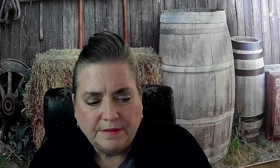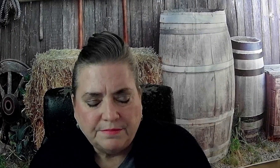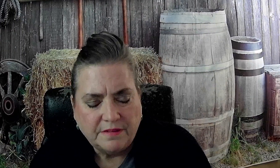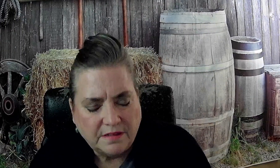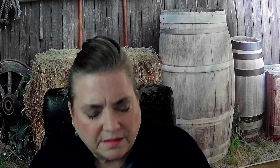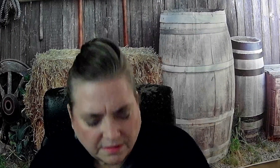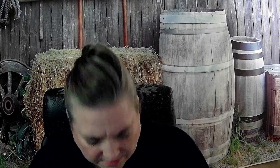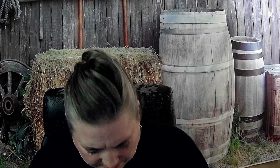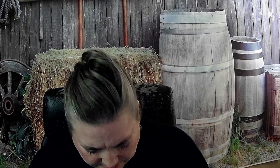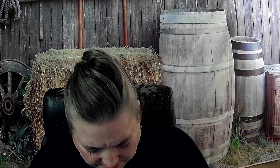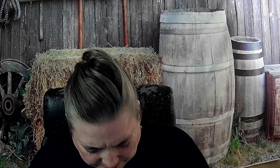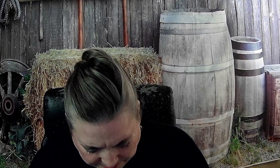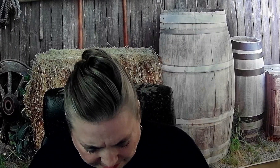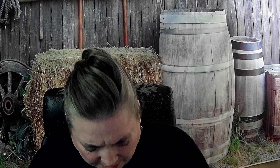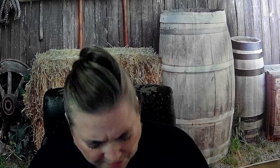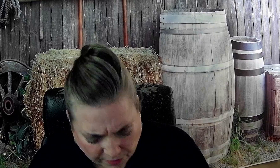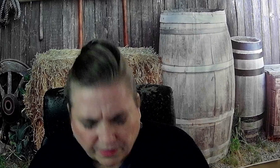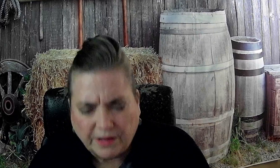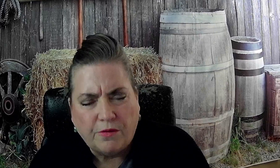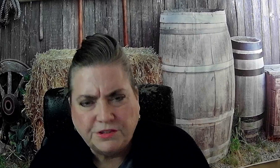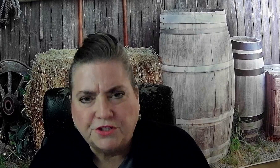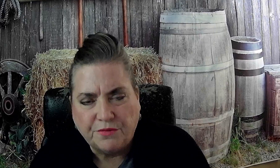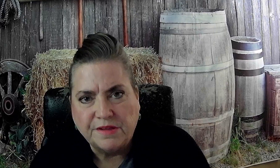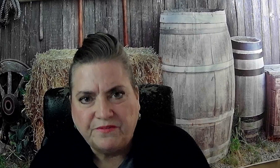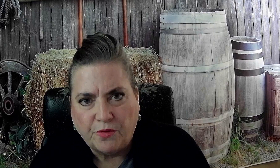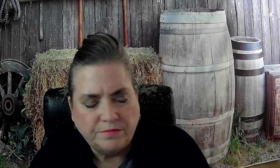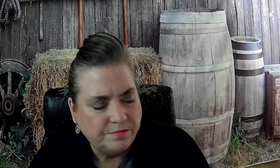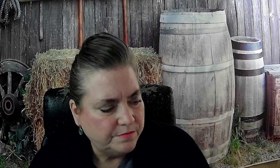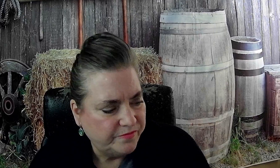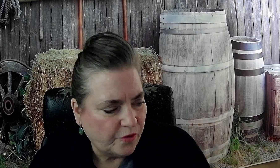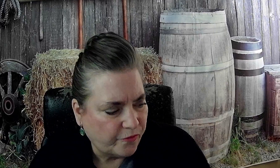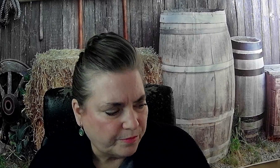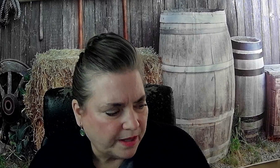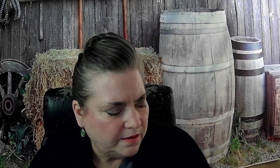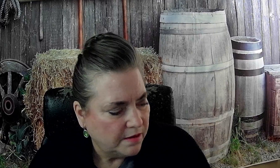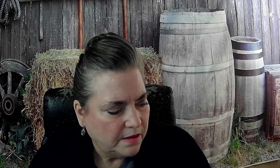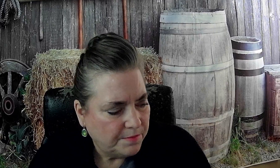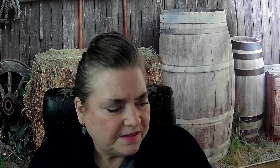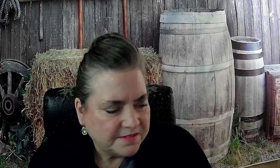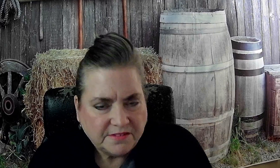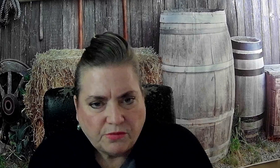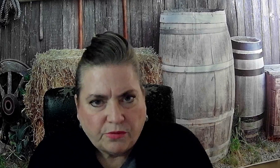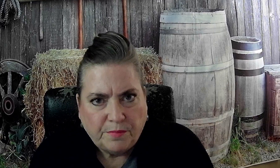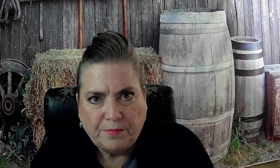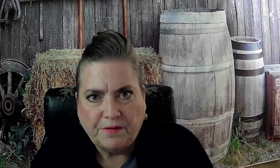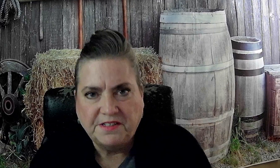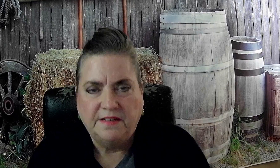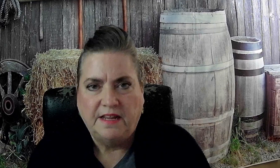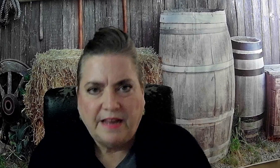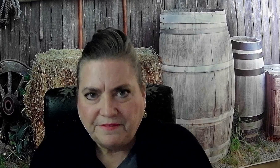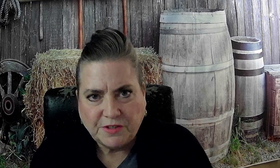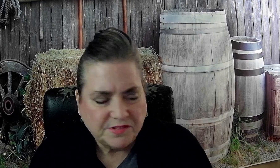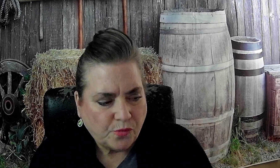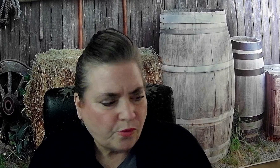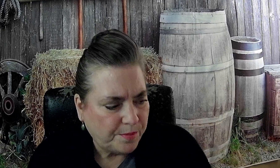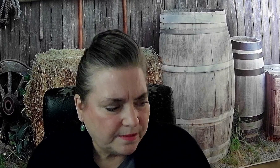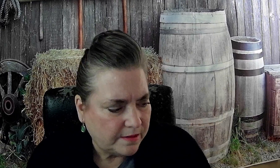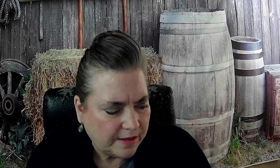that was a really hold your nose and vote for me. Because he's a horrible person. And NAFTA was a